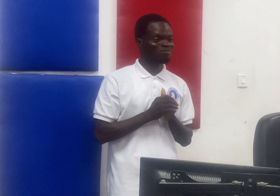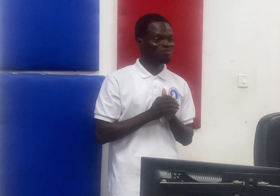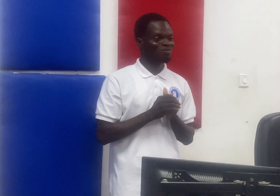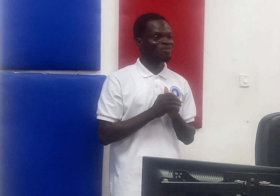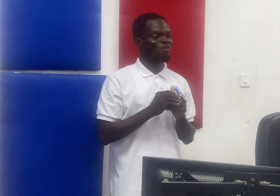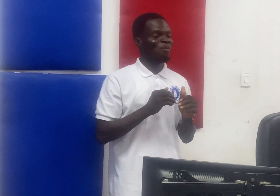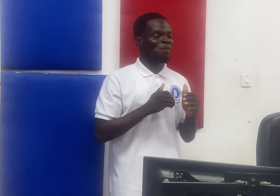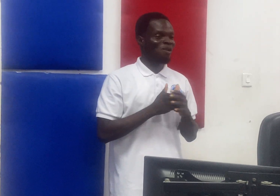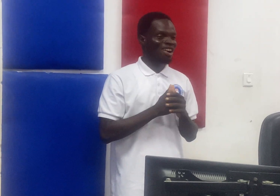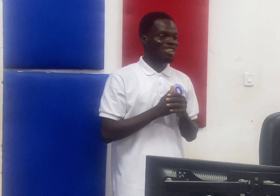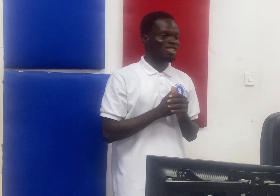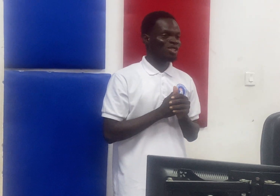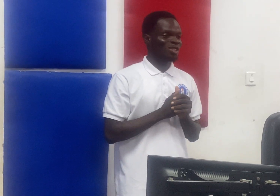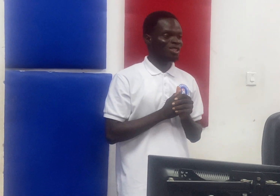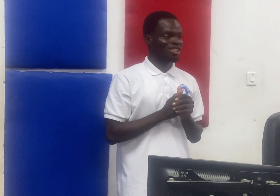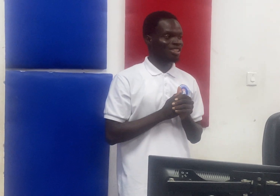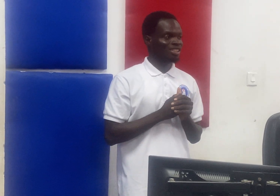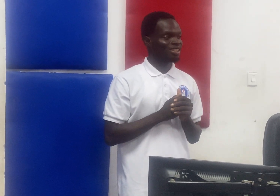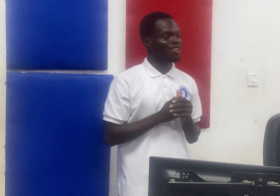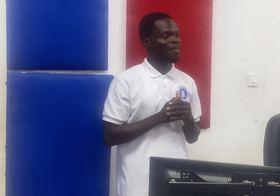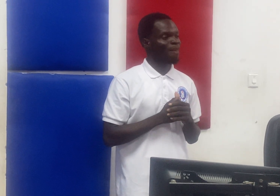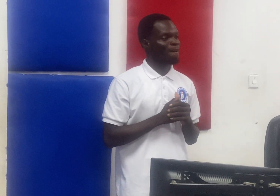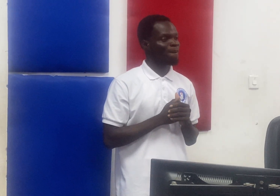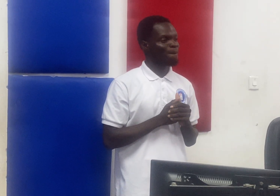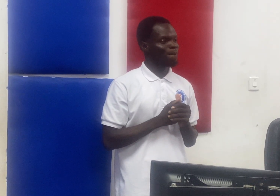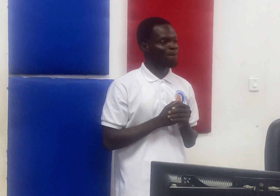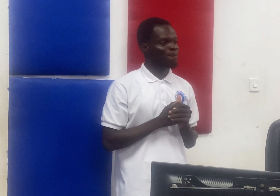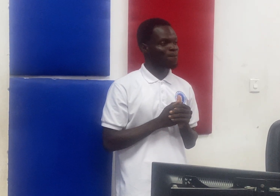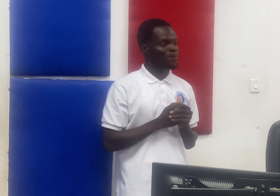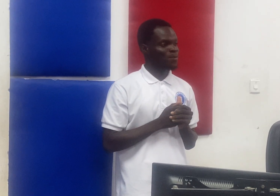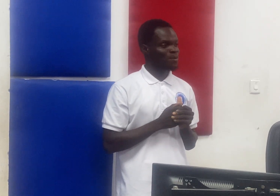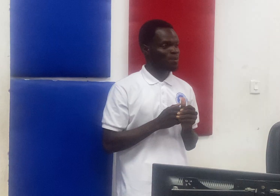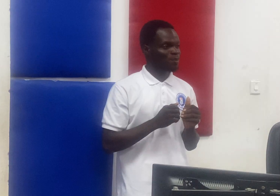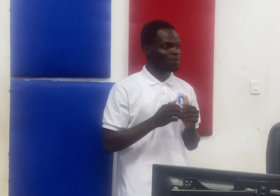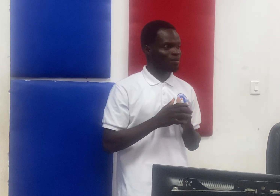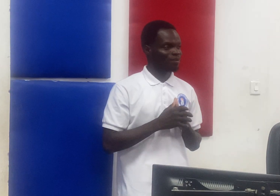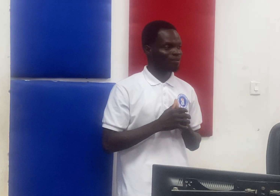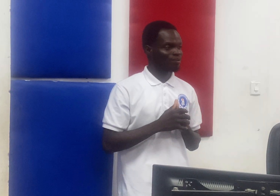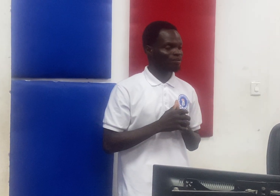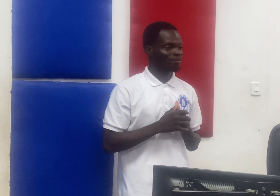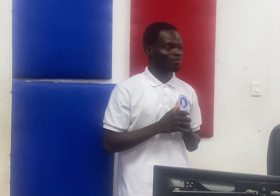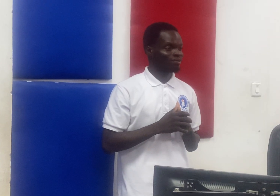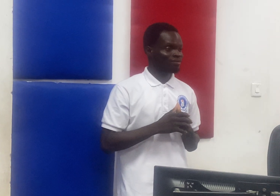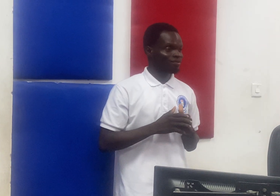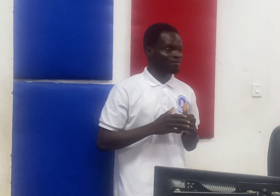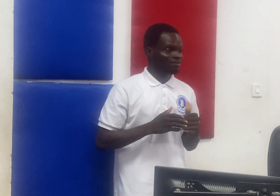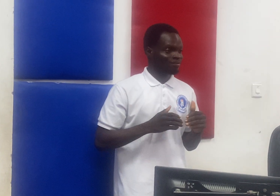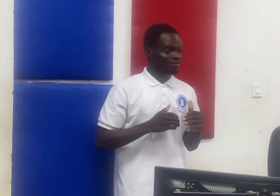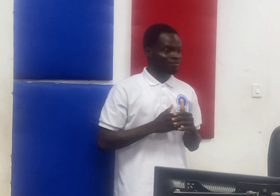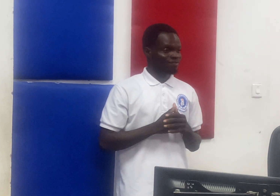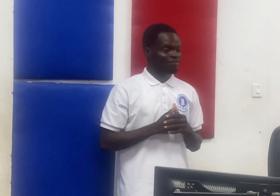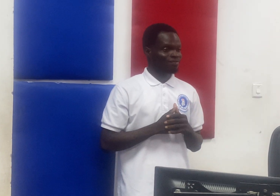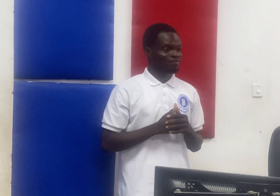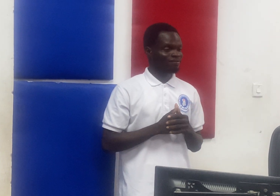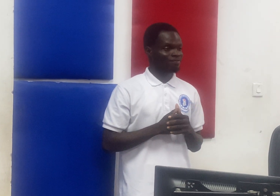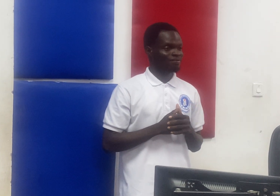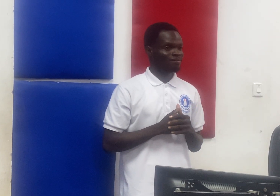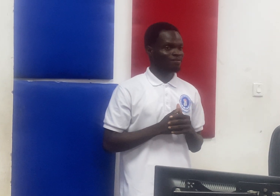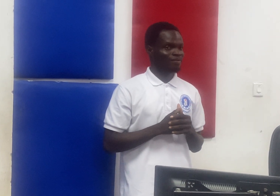and also Mr. William. We say we are truly grateful and we appreciate the knowledge you shared with